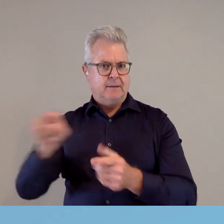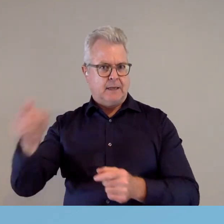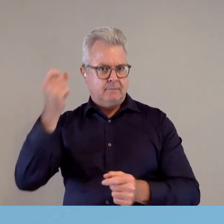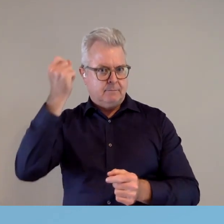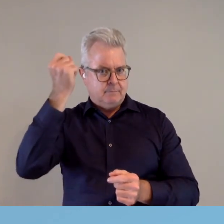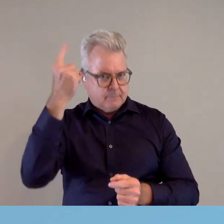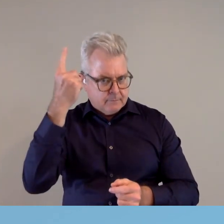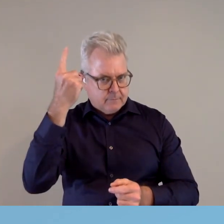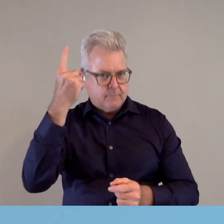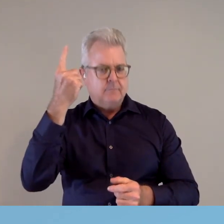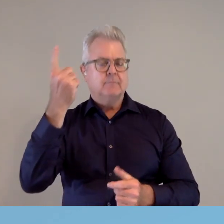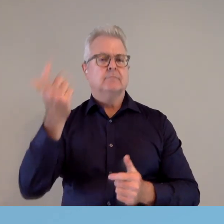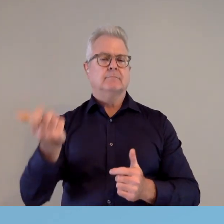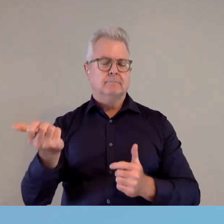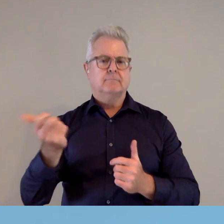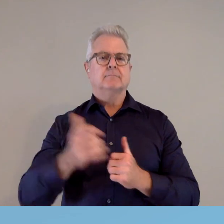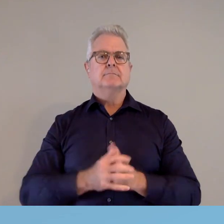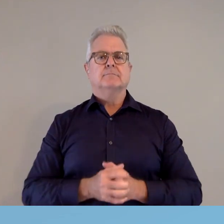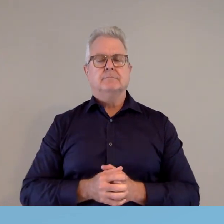what you've explained to them.